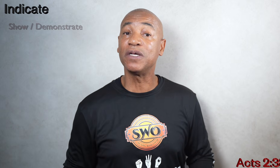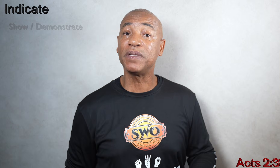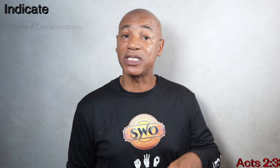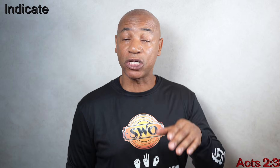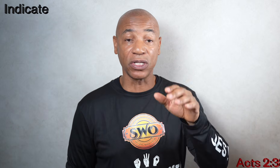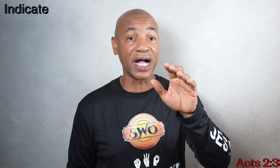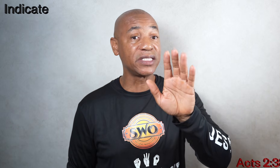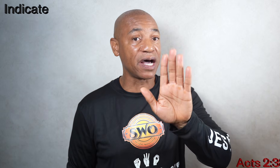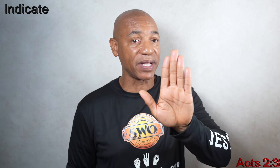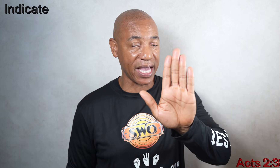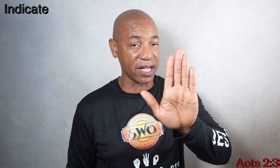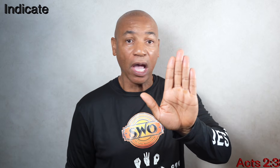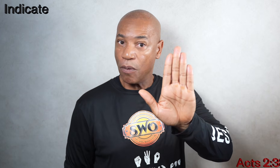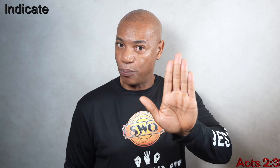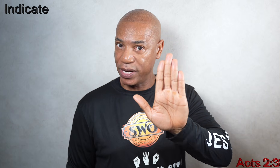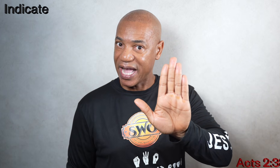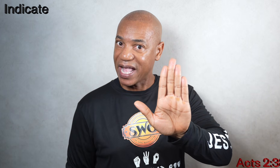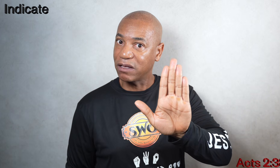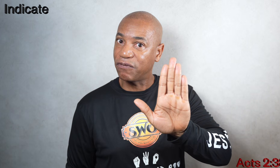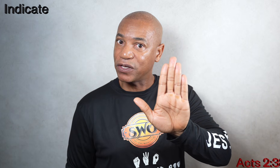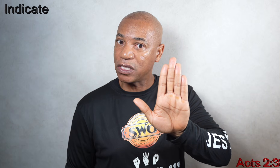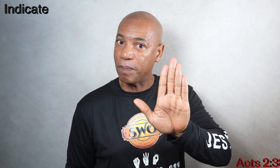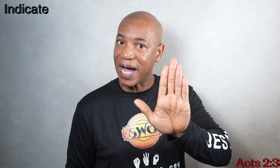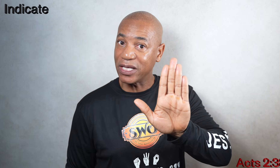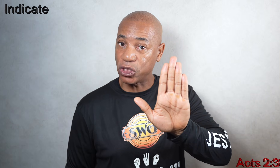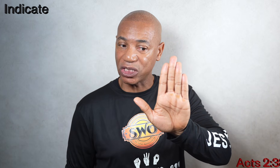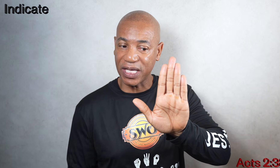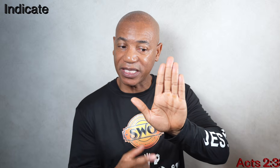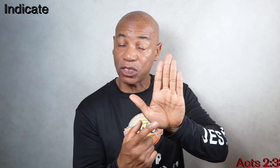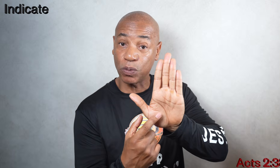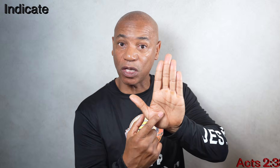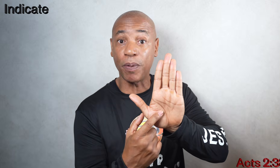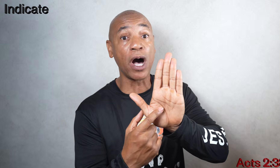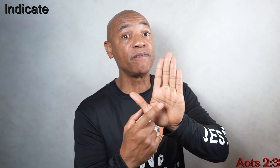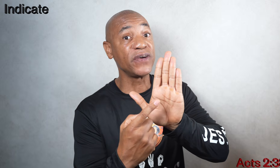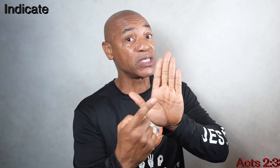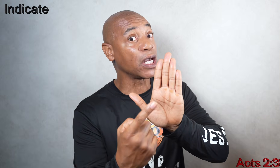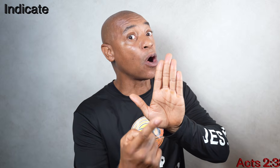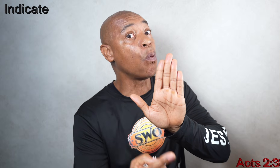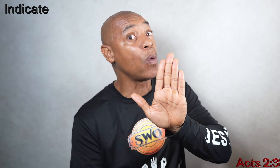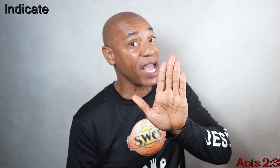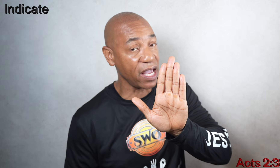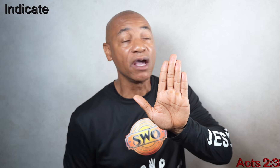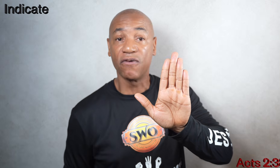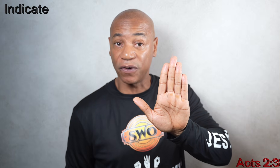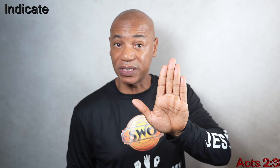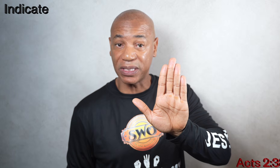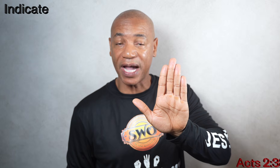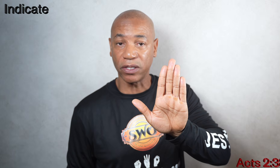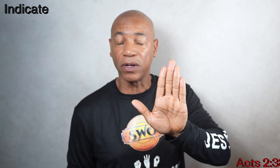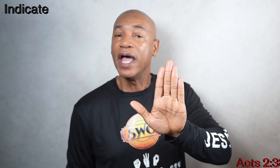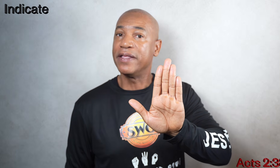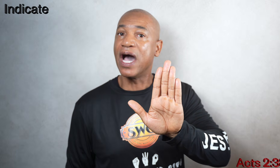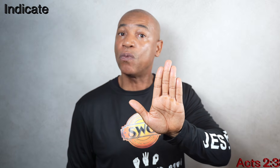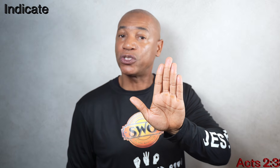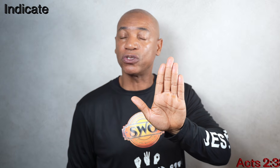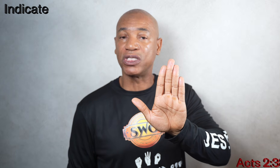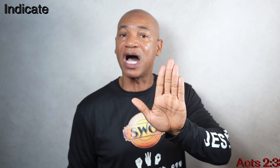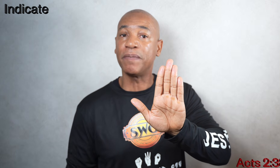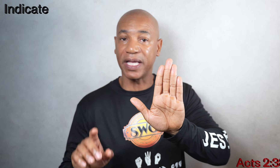take your non-dominant hand, bring that out in front of the body just like this with the palm facing away from the signer. Now with your dominant